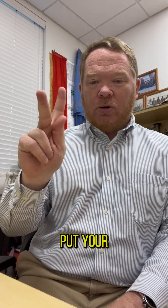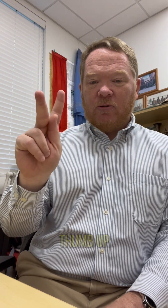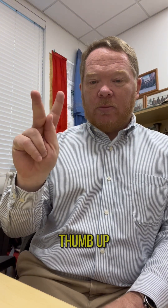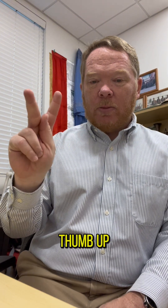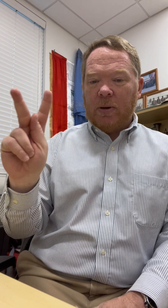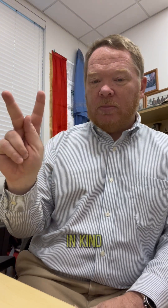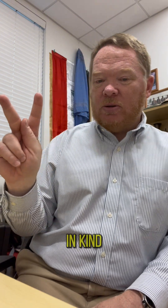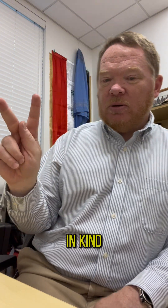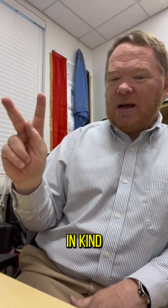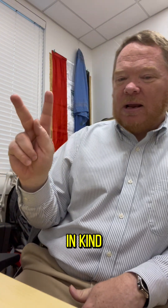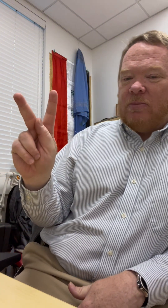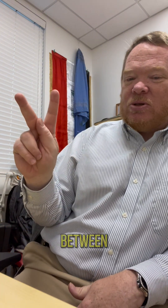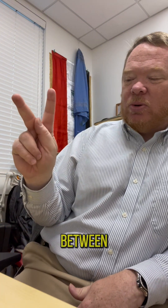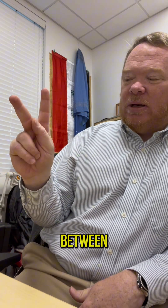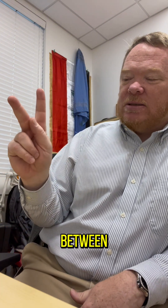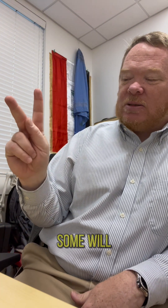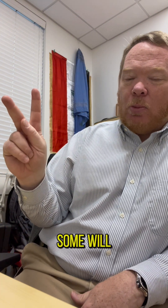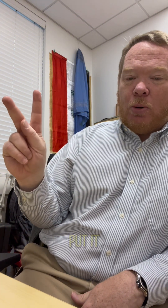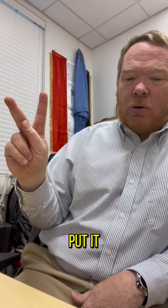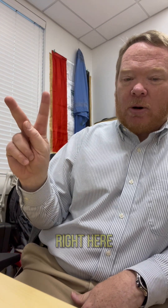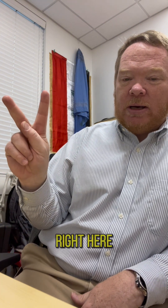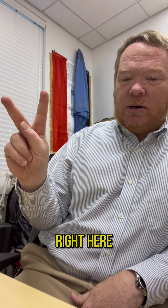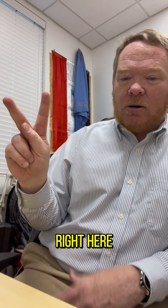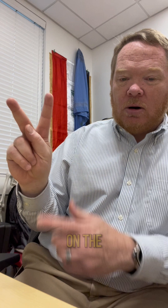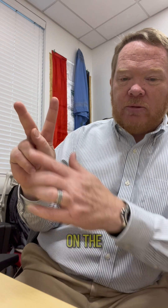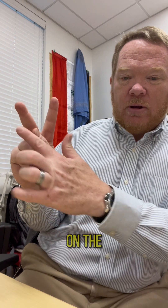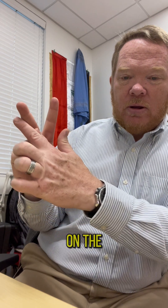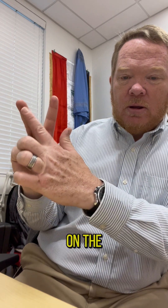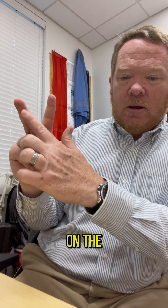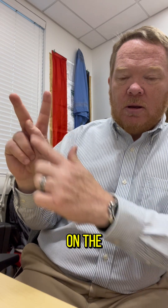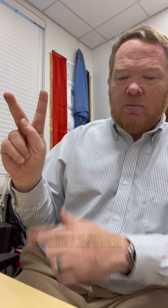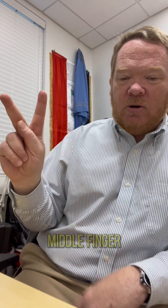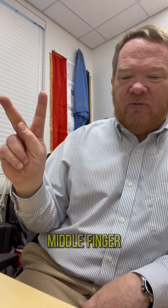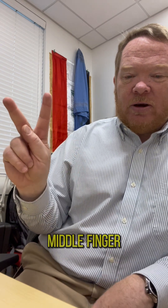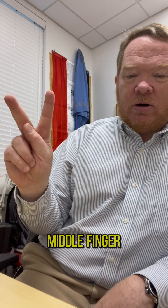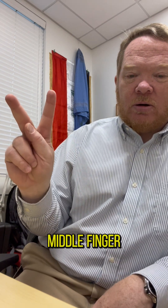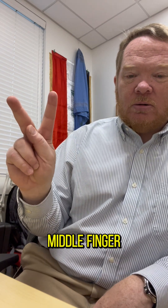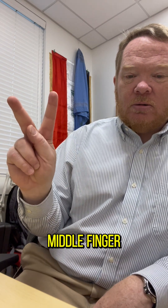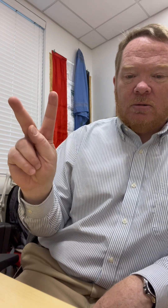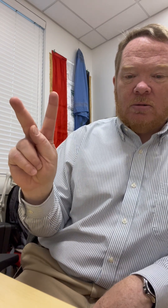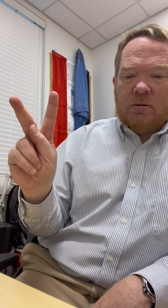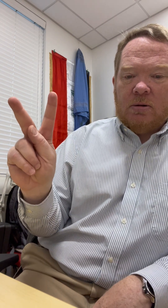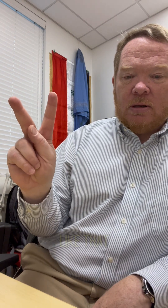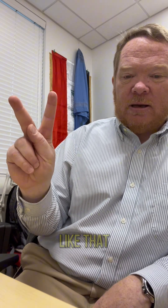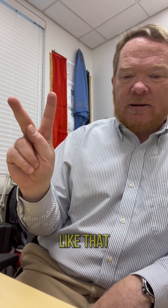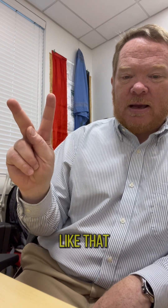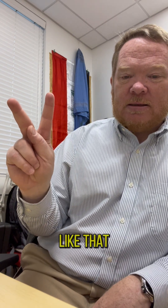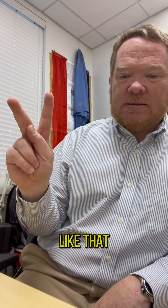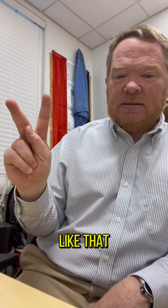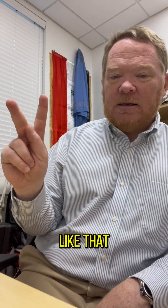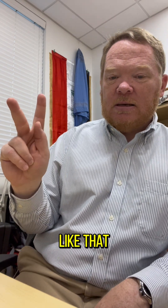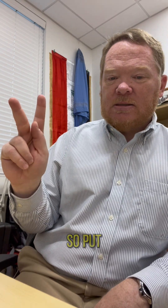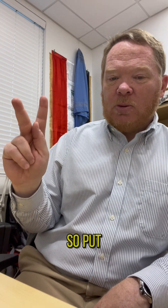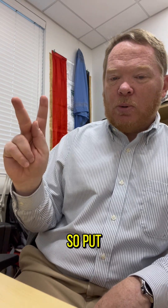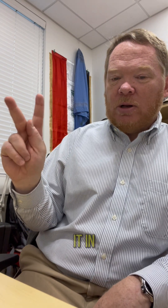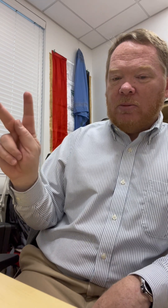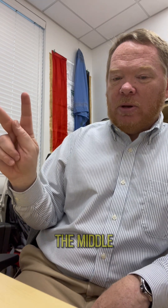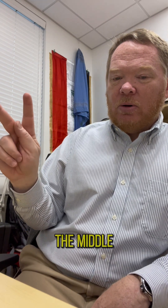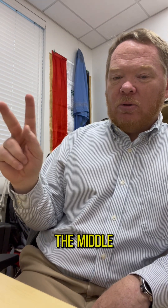thumb up kind of in between. Some will put it right here on the middle finger, like that. Some put it in the middle.